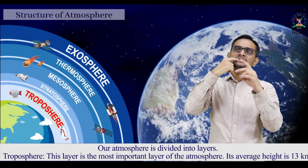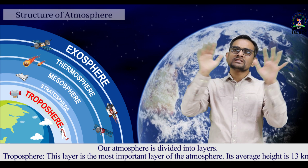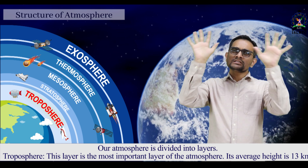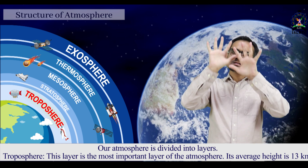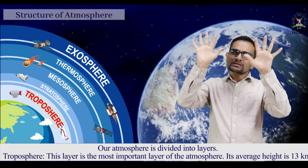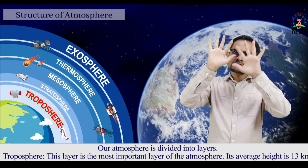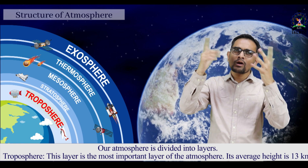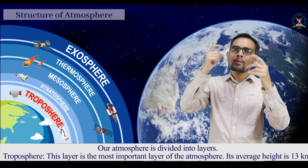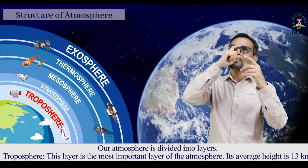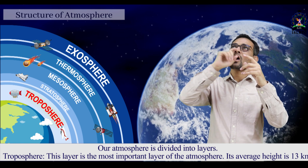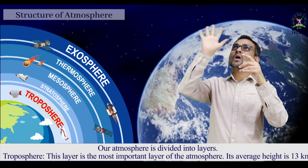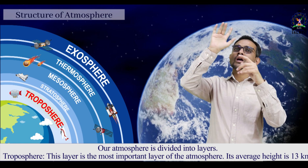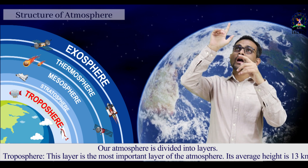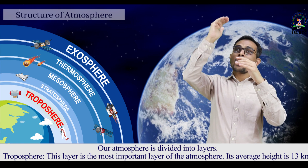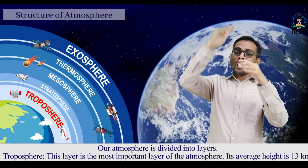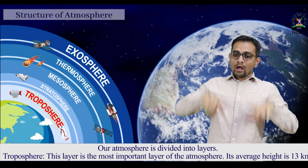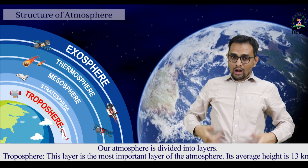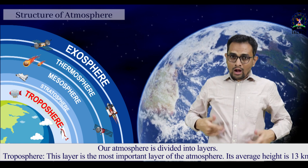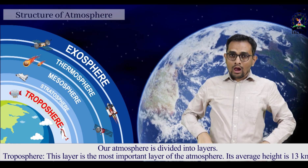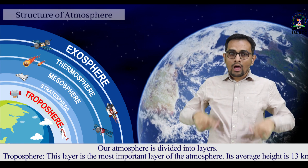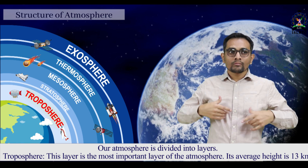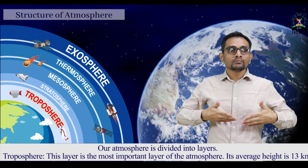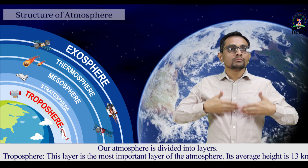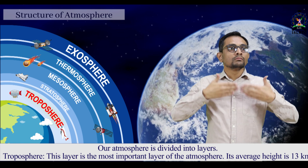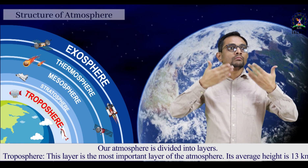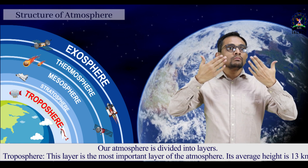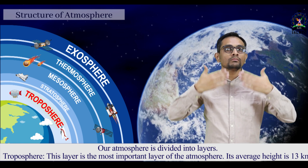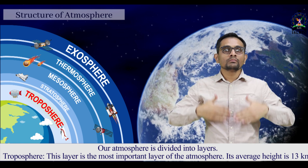Its average height is 13 kilometers.